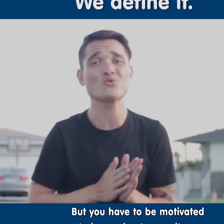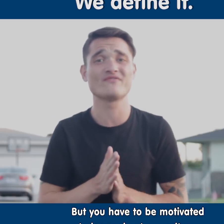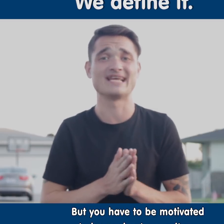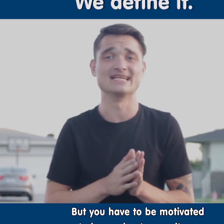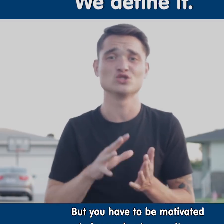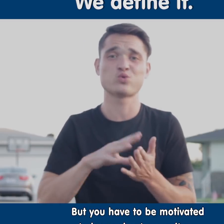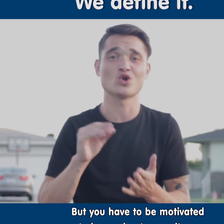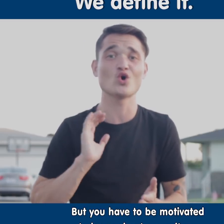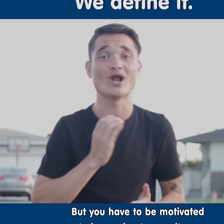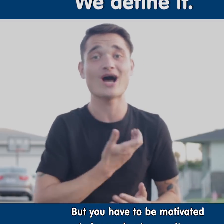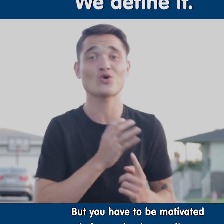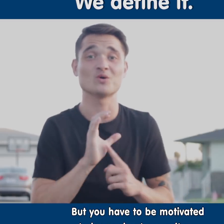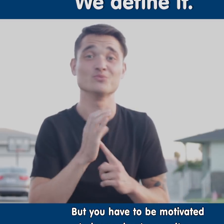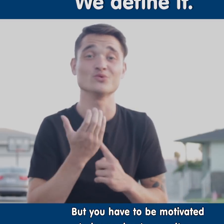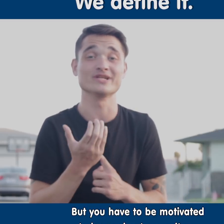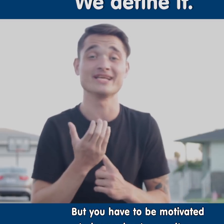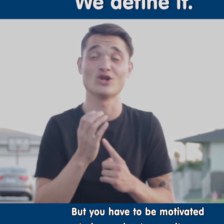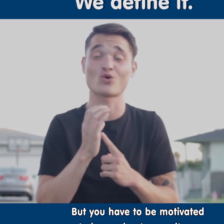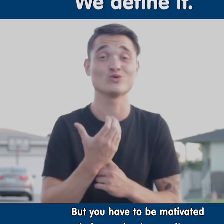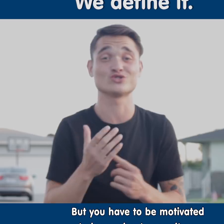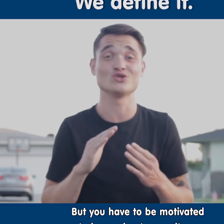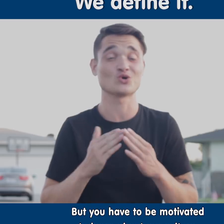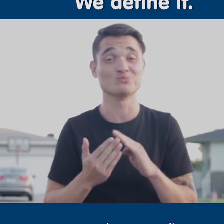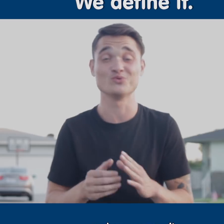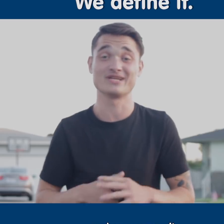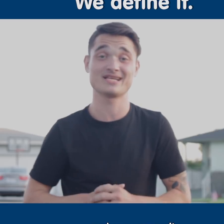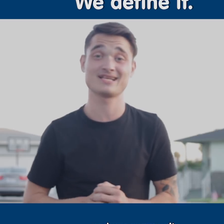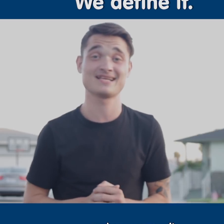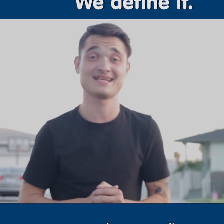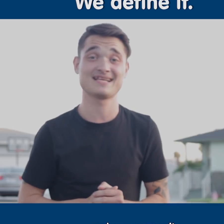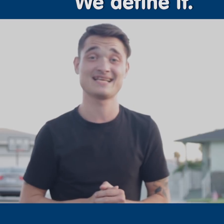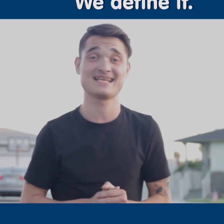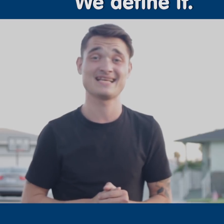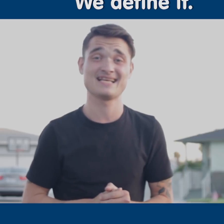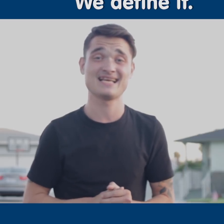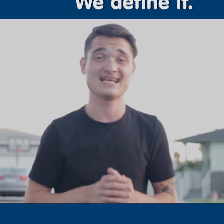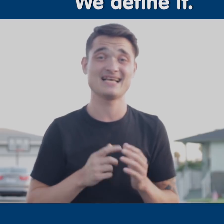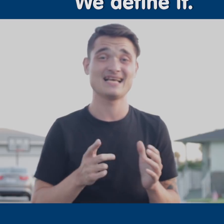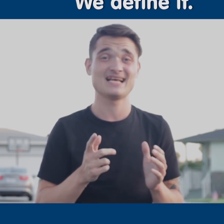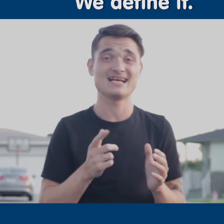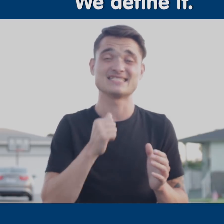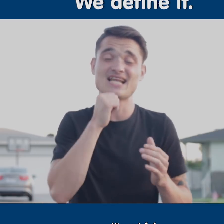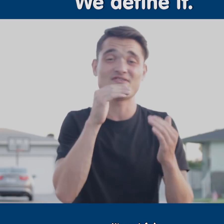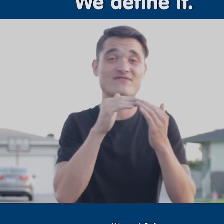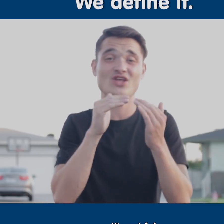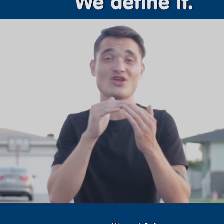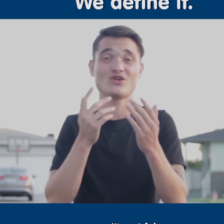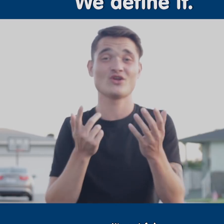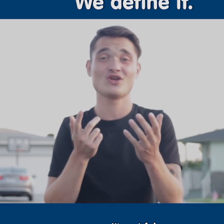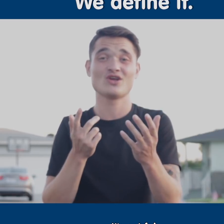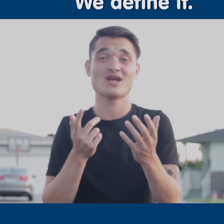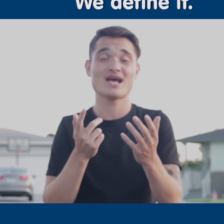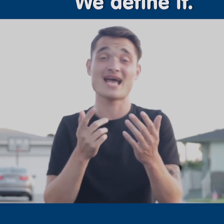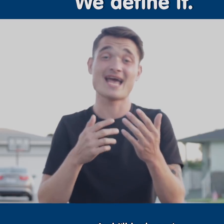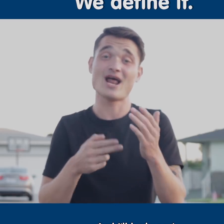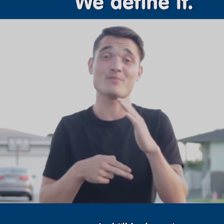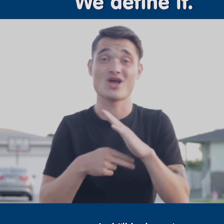motivated to learn about our culture and our community. not fair. And I'll be